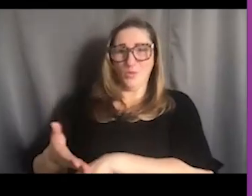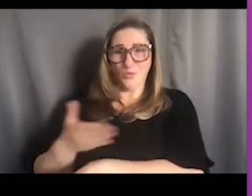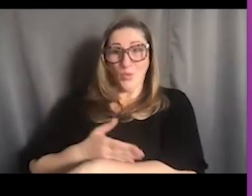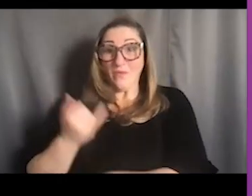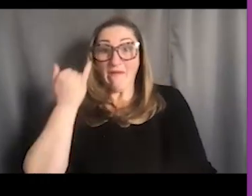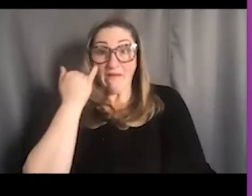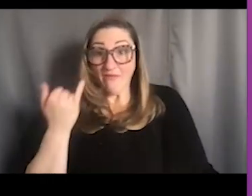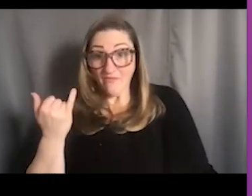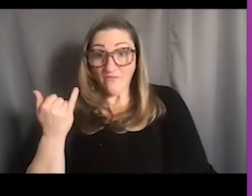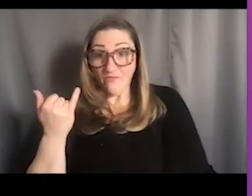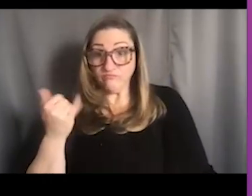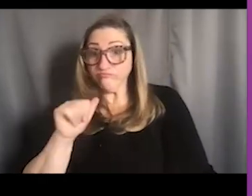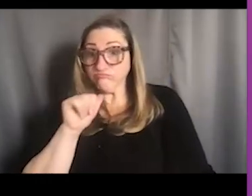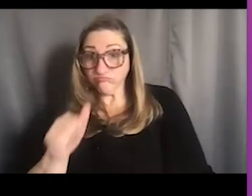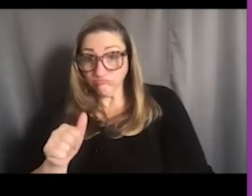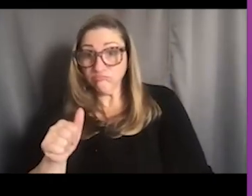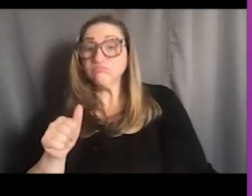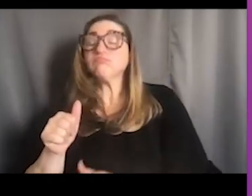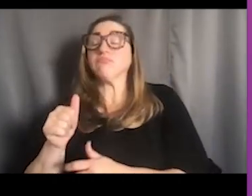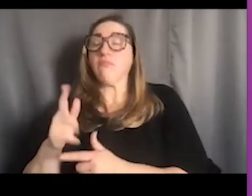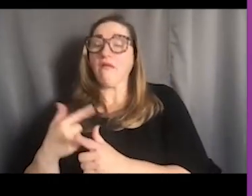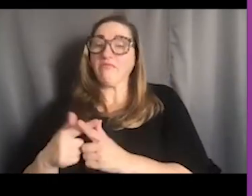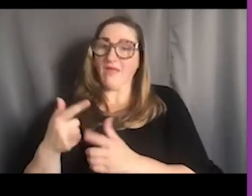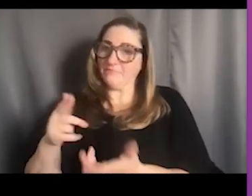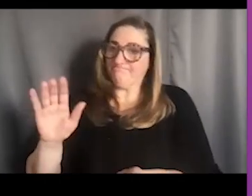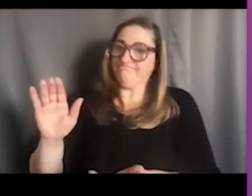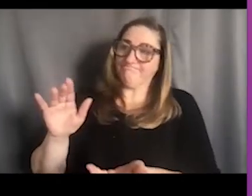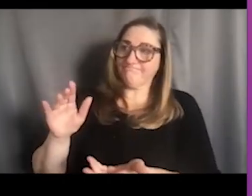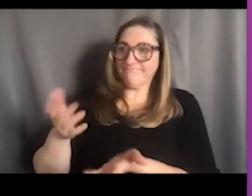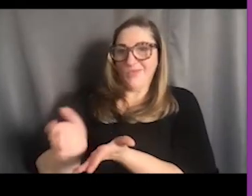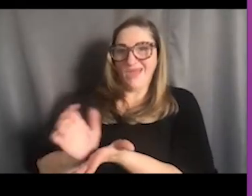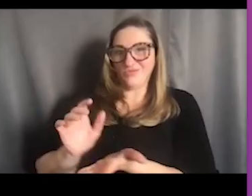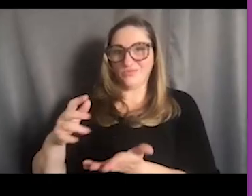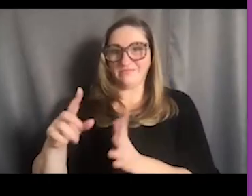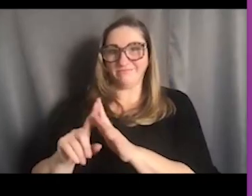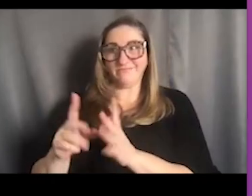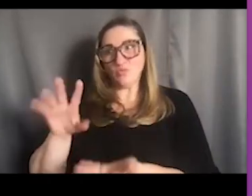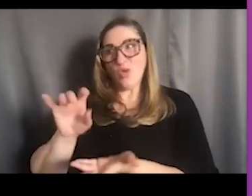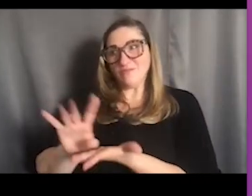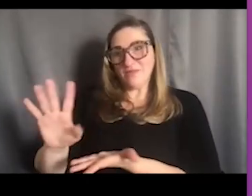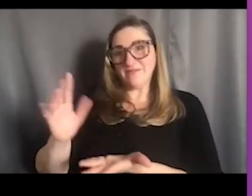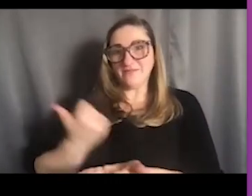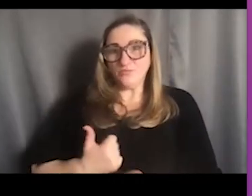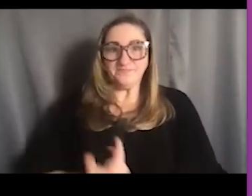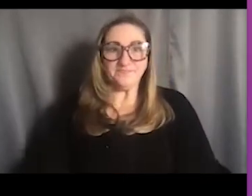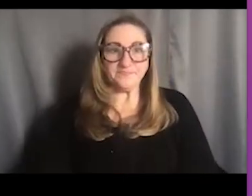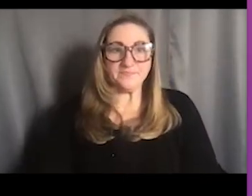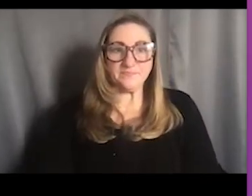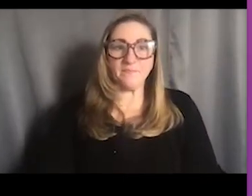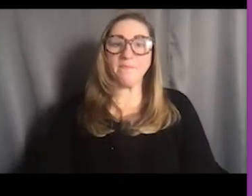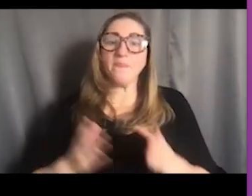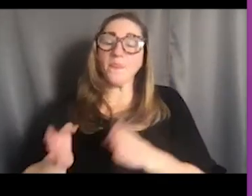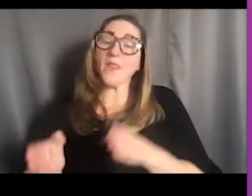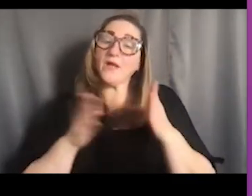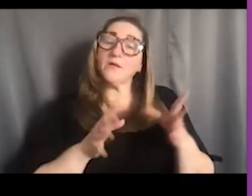After this, Dance.NYC would like to recognize our country's history and its legacy in the space we occupy. So parts of